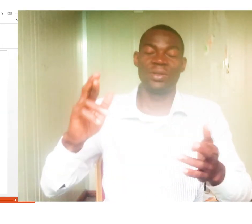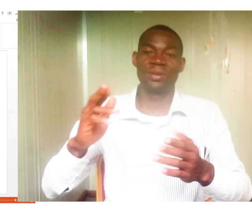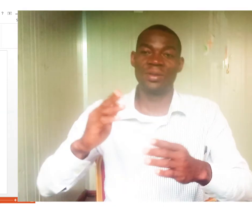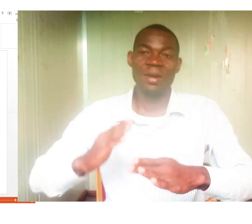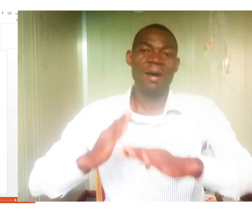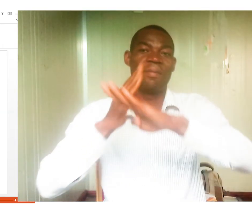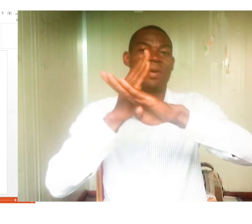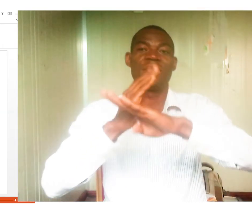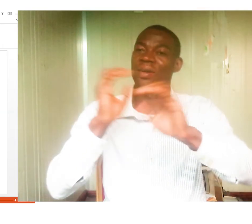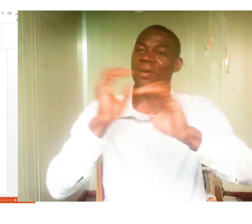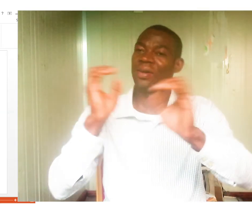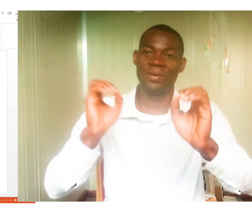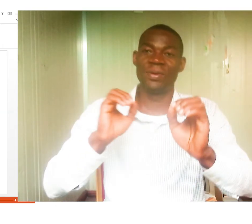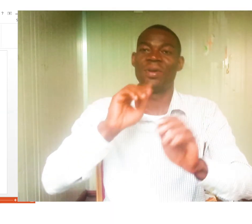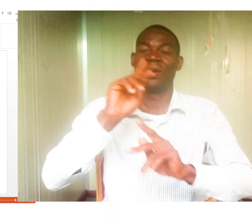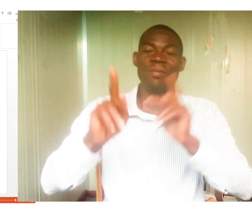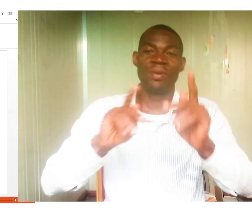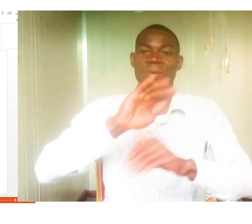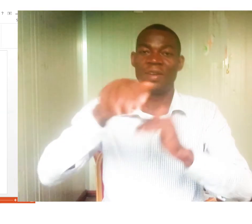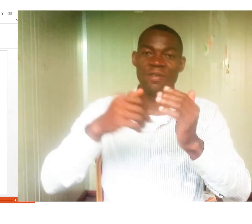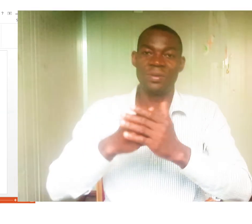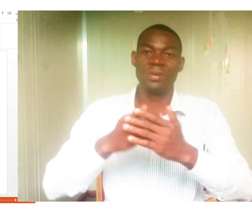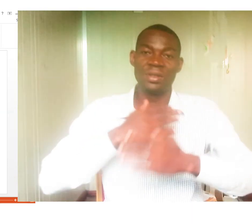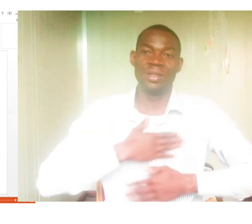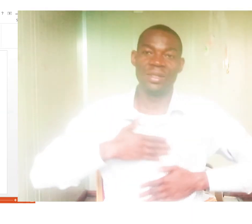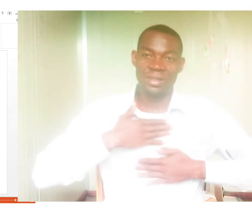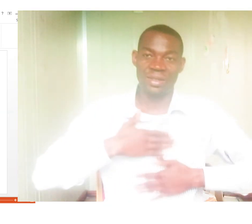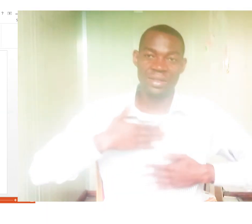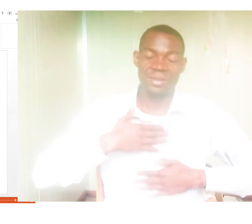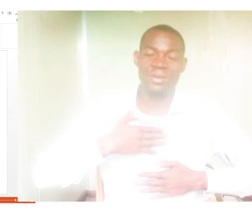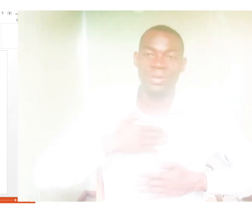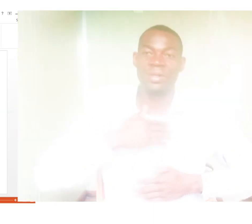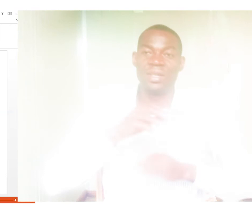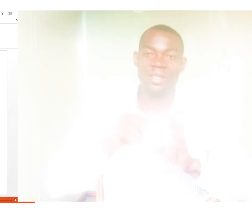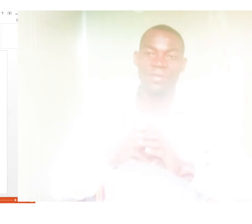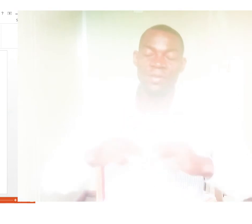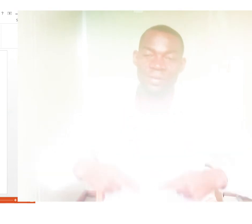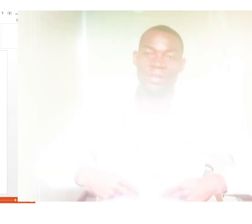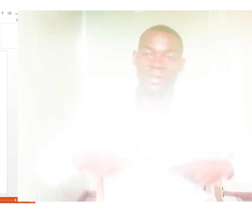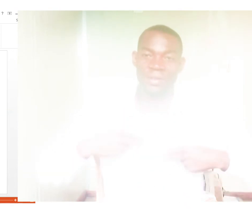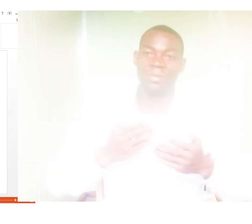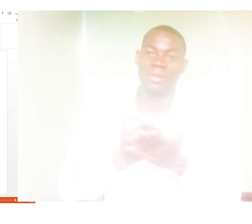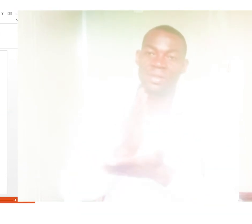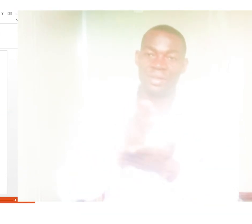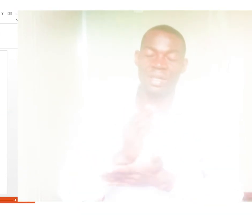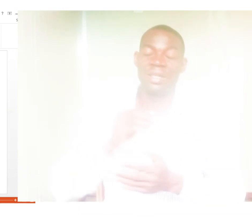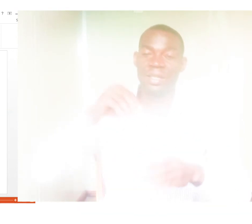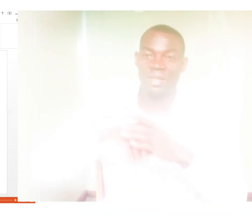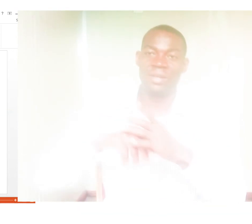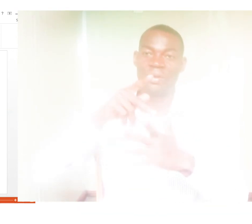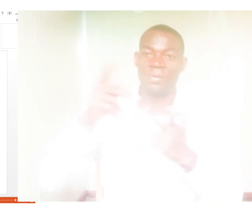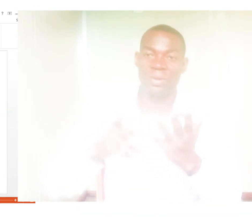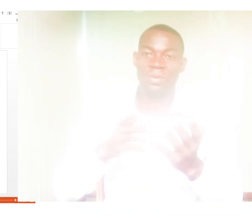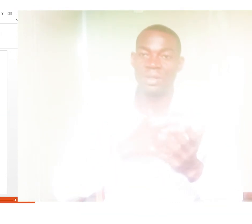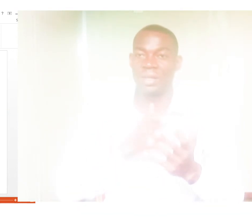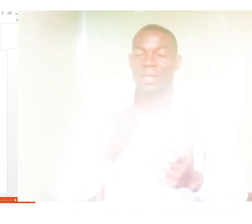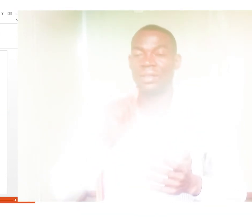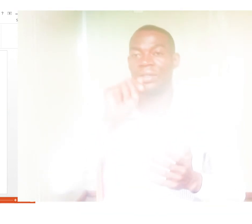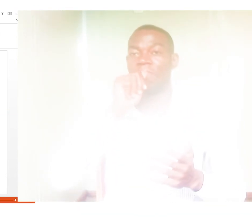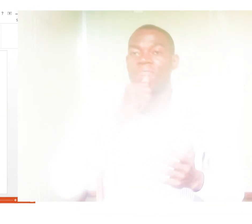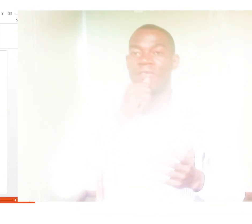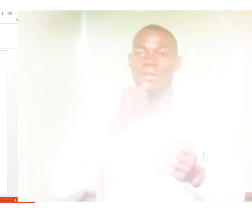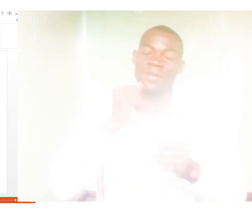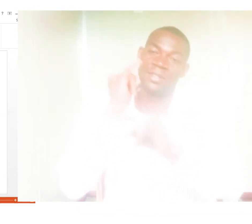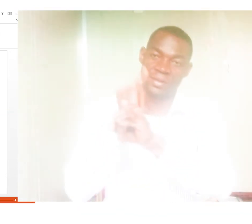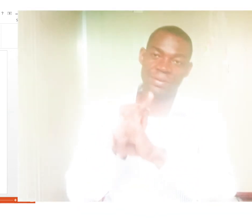and exercise their human rights in both public and private institutions. It is a